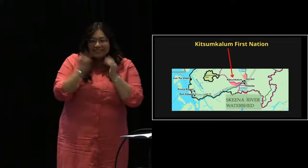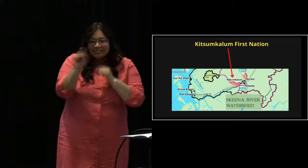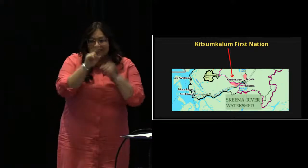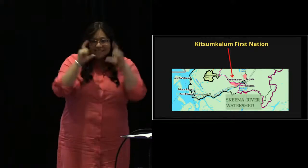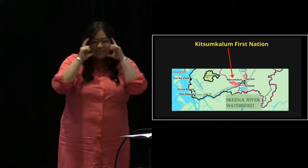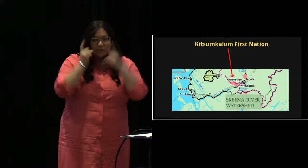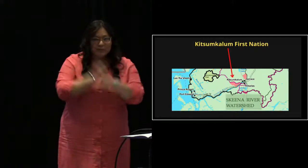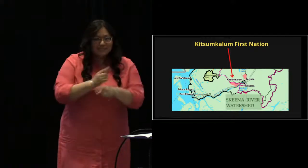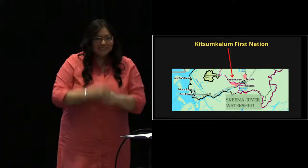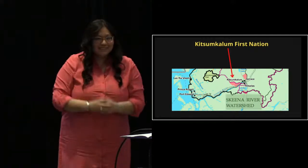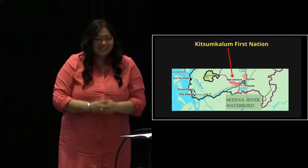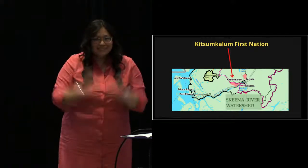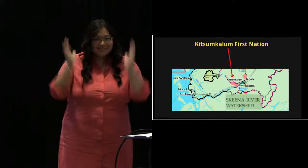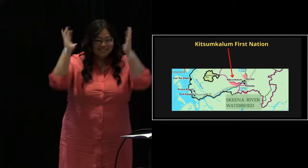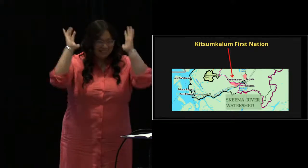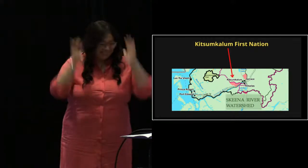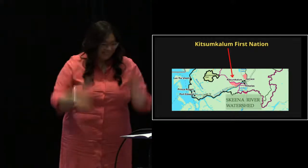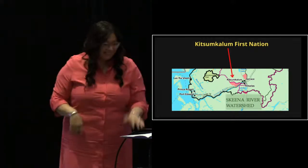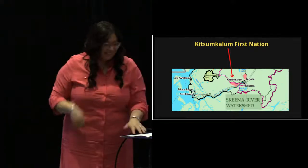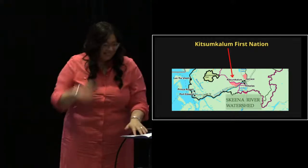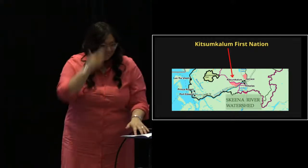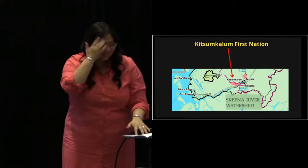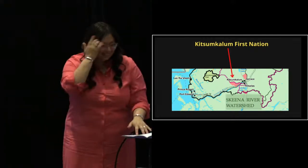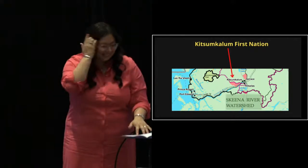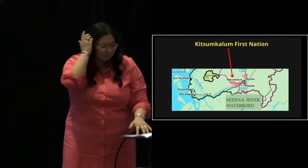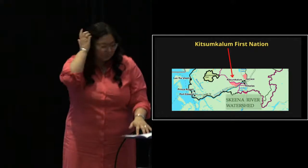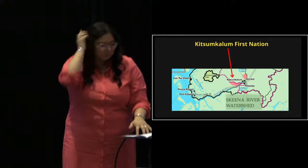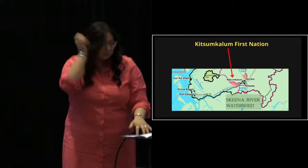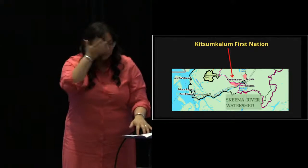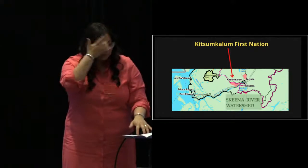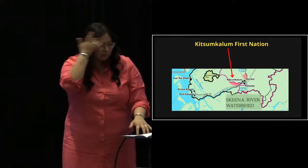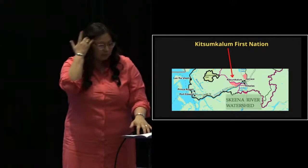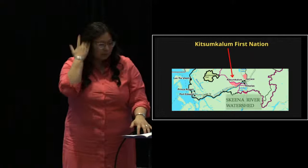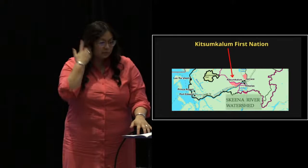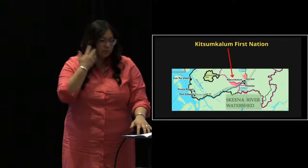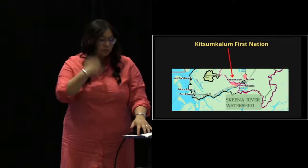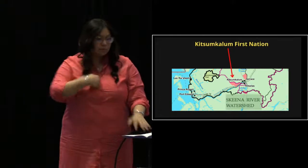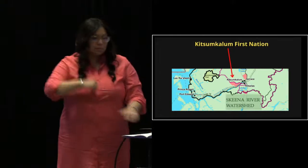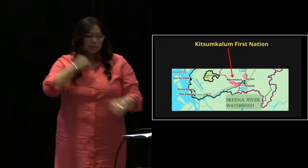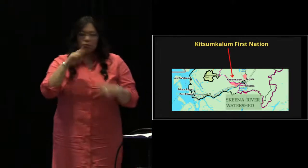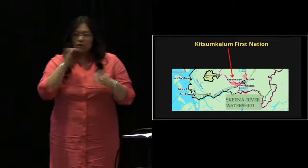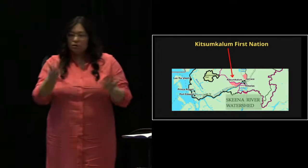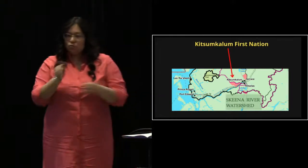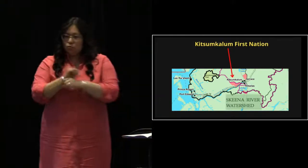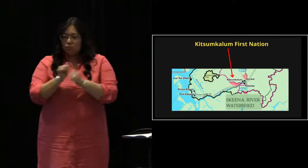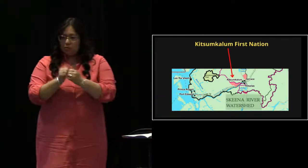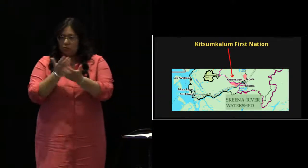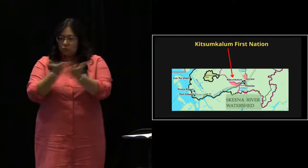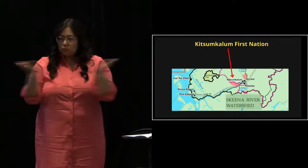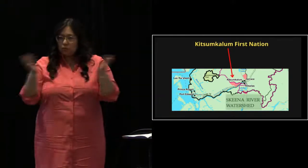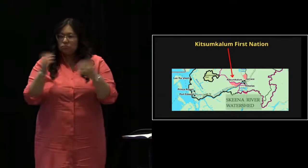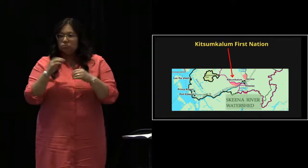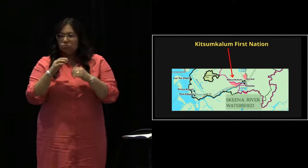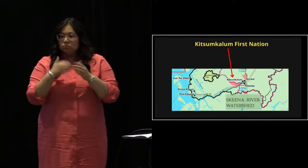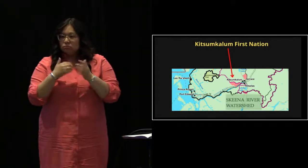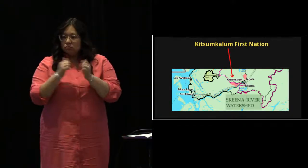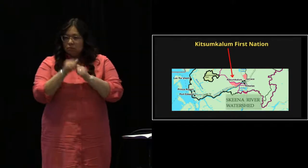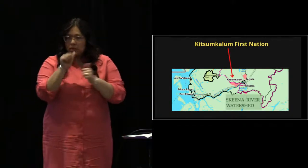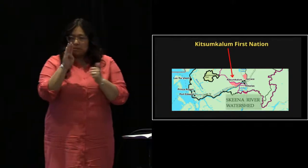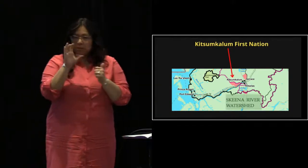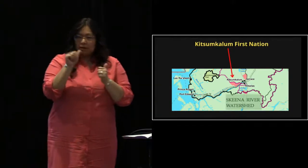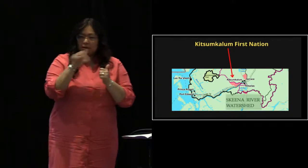in person, and I can see some faces without masks in person, and it is so wonderful to be here.